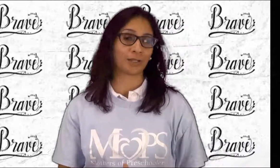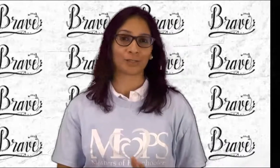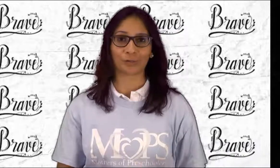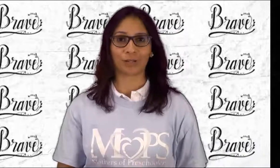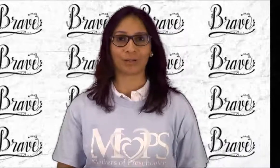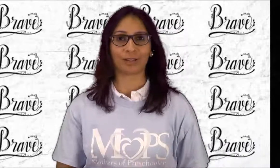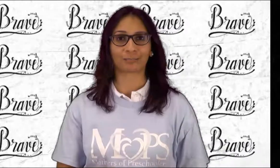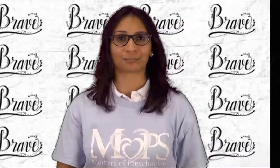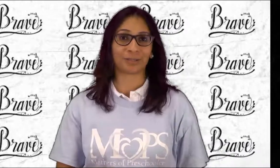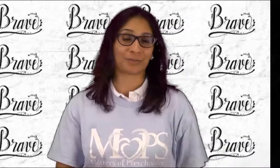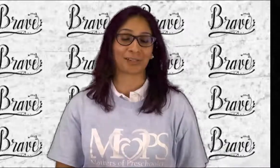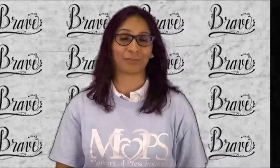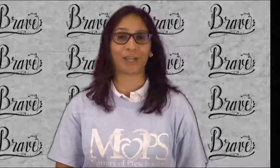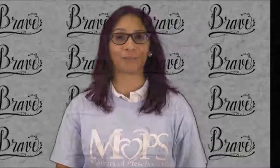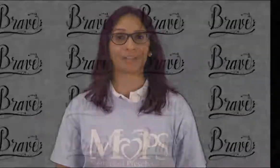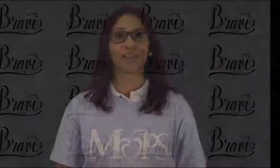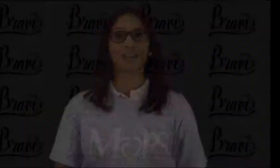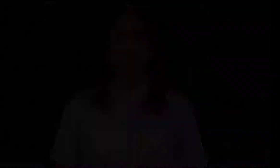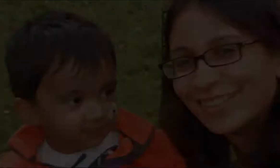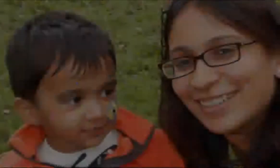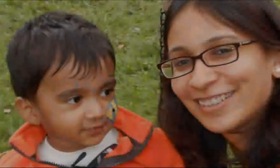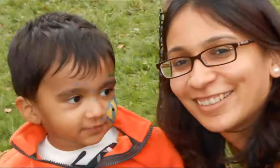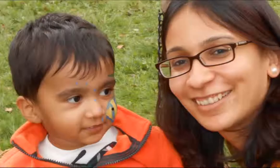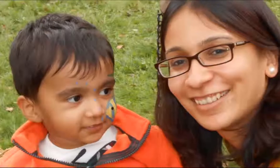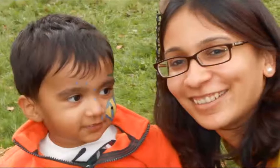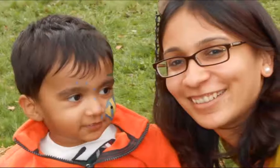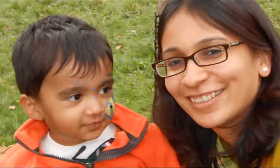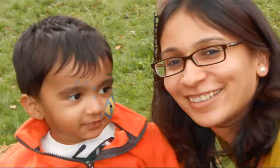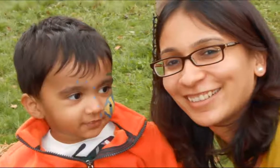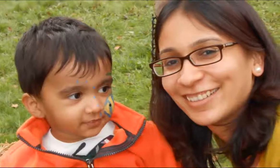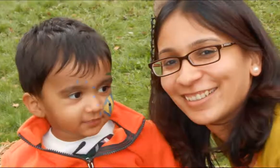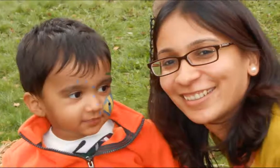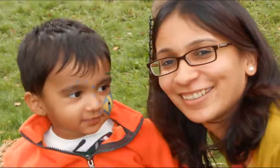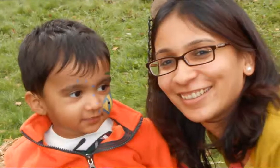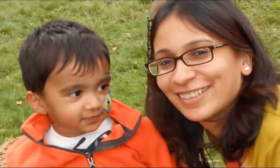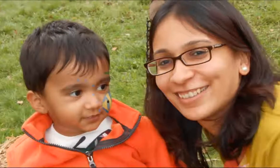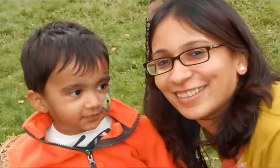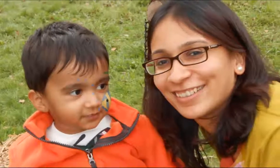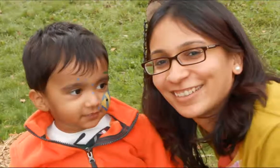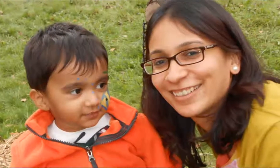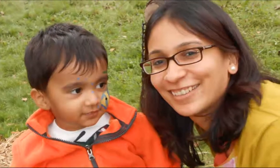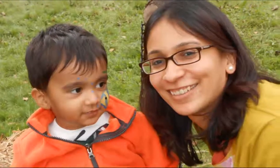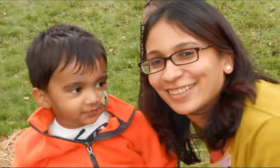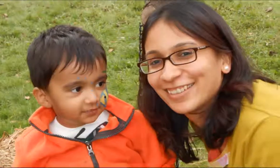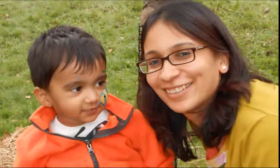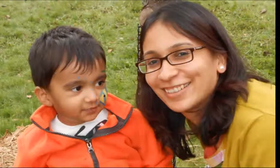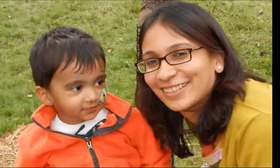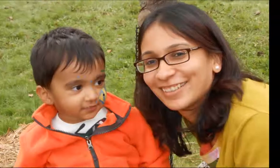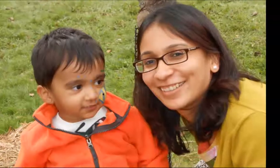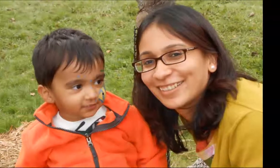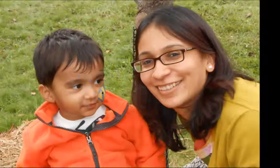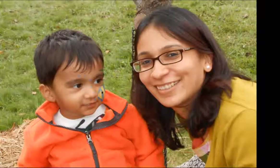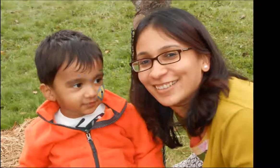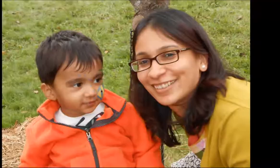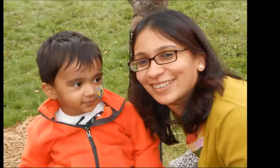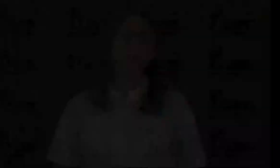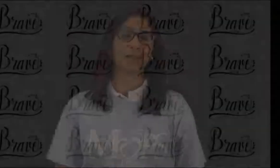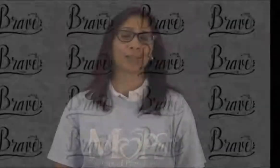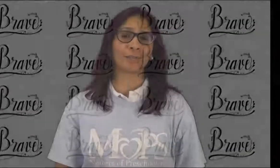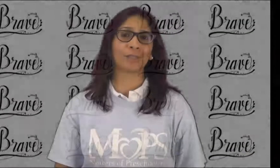I joined, I was stuck around. And we walk across the wire. We won't back down. I love a